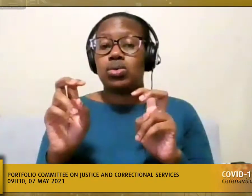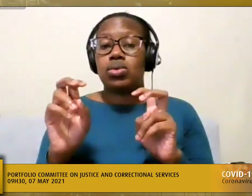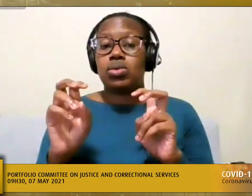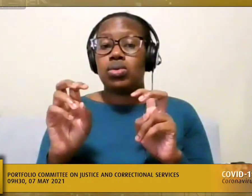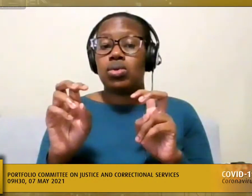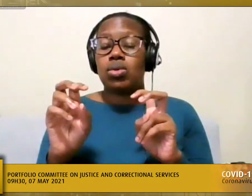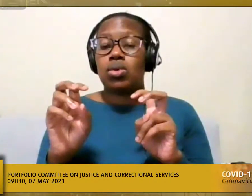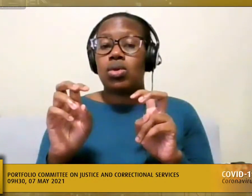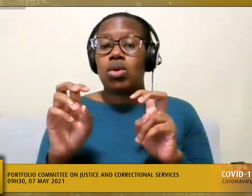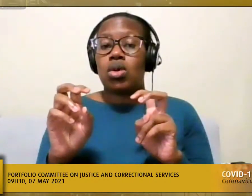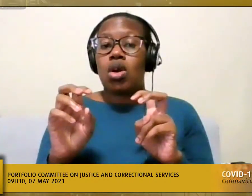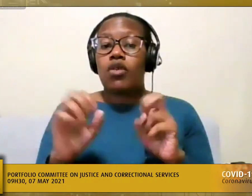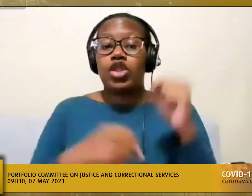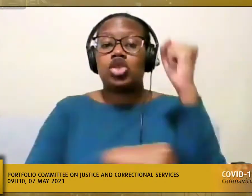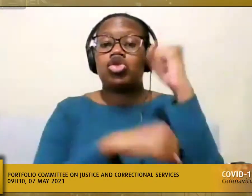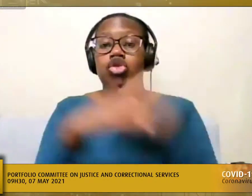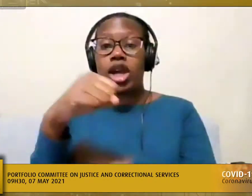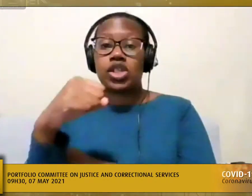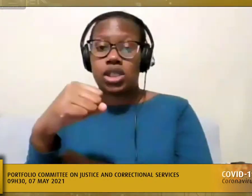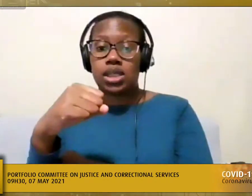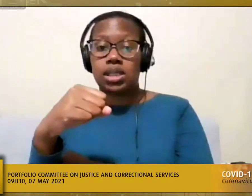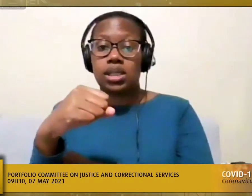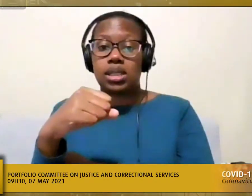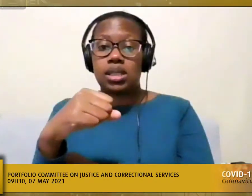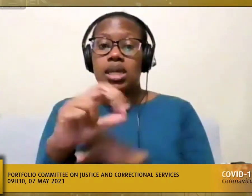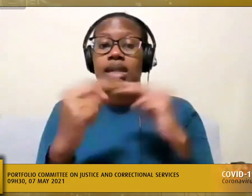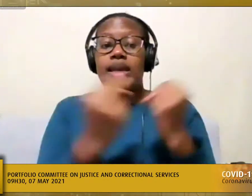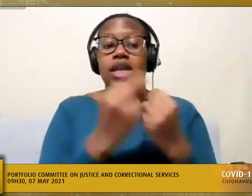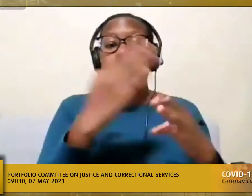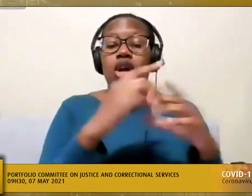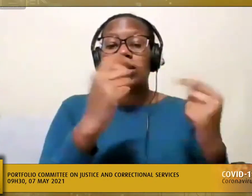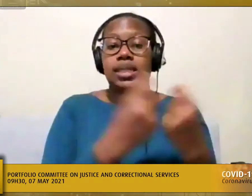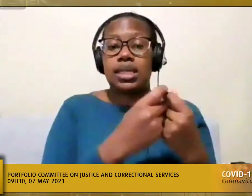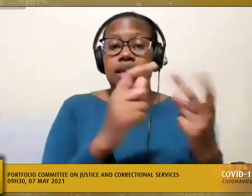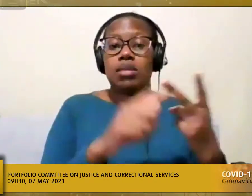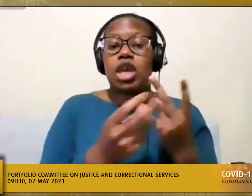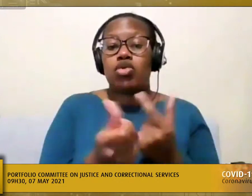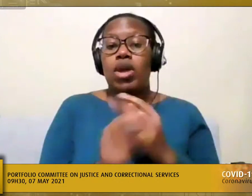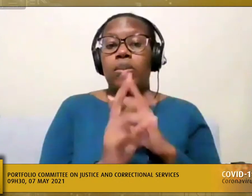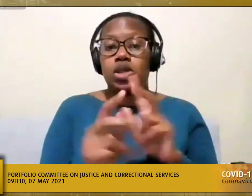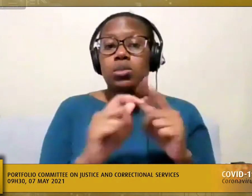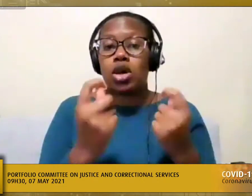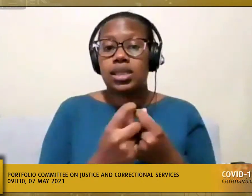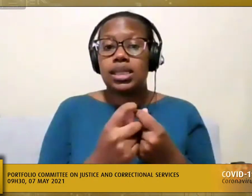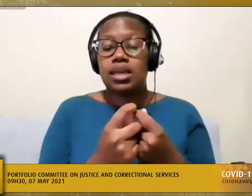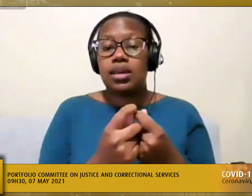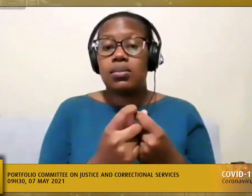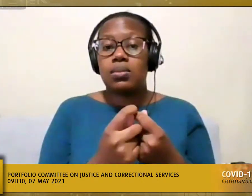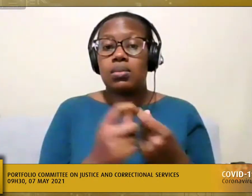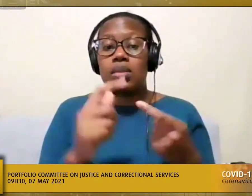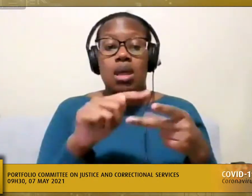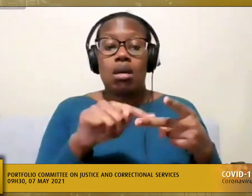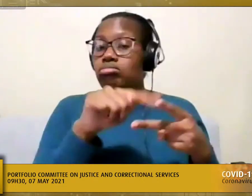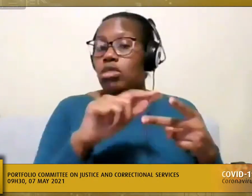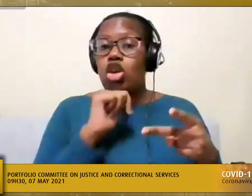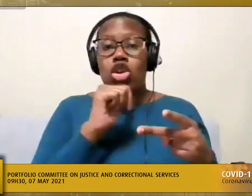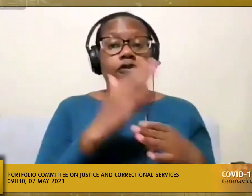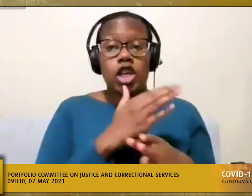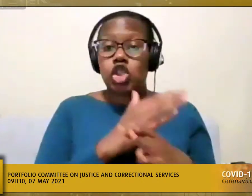the structures um the national task team and the rapid response team uh not functioning